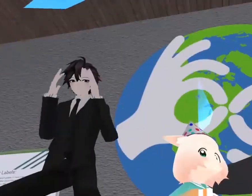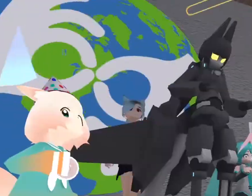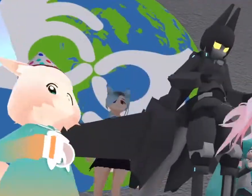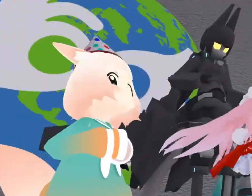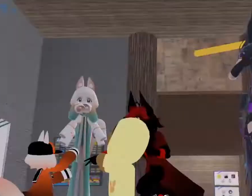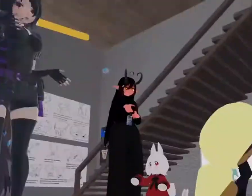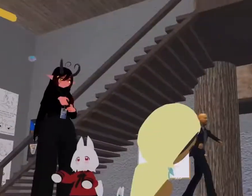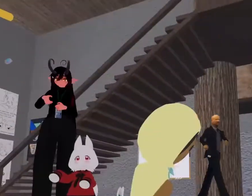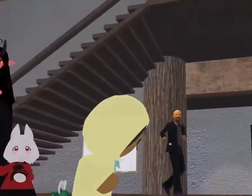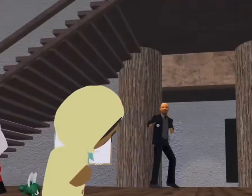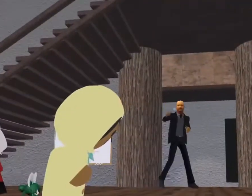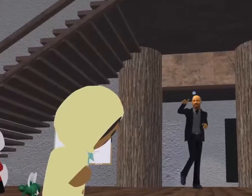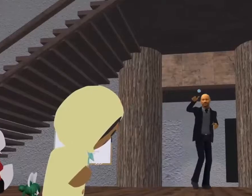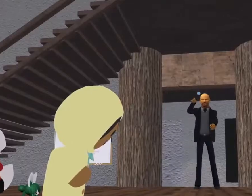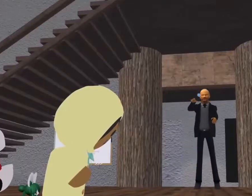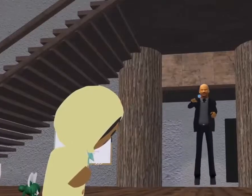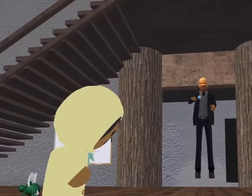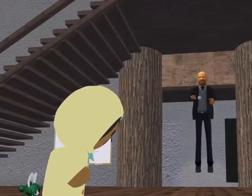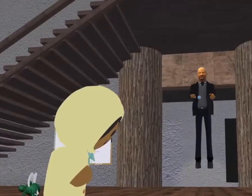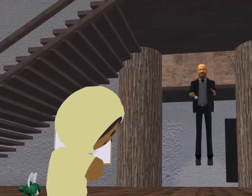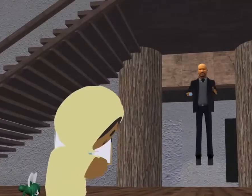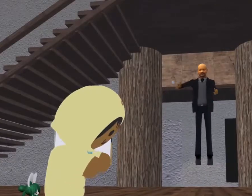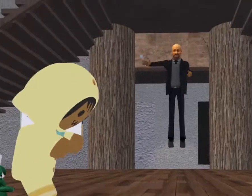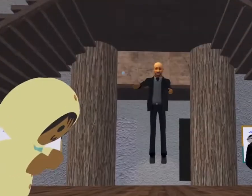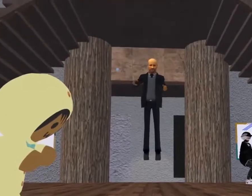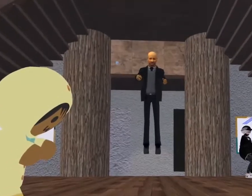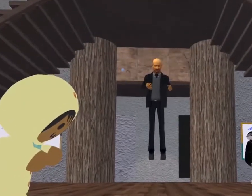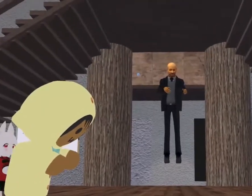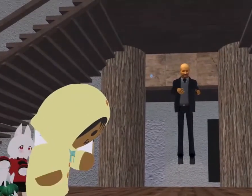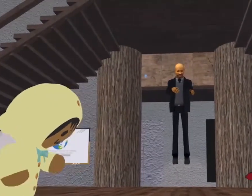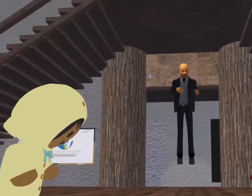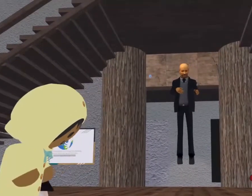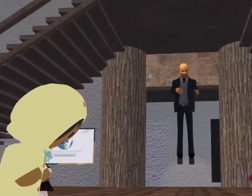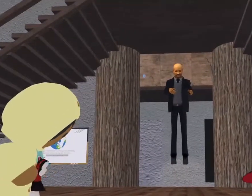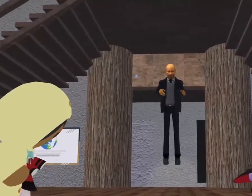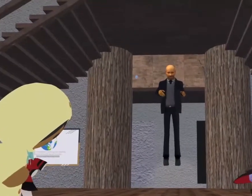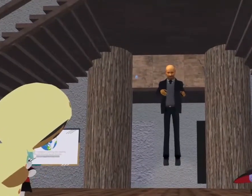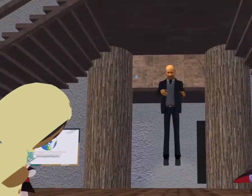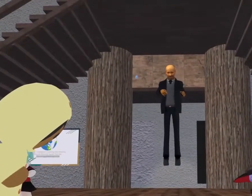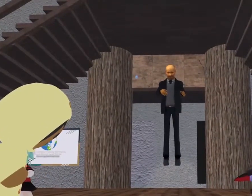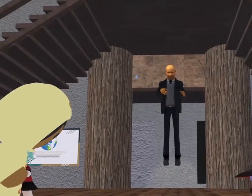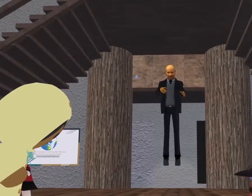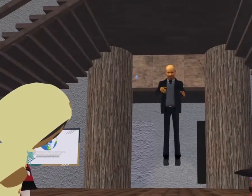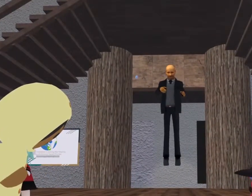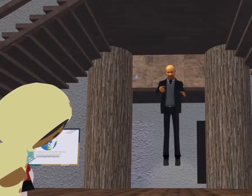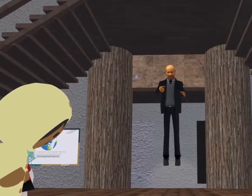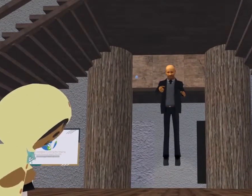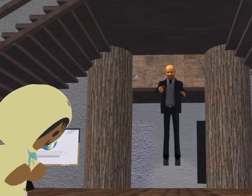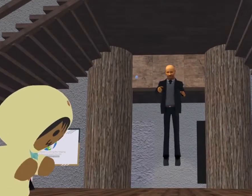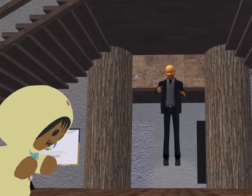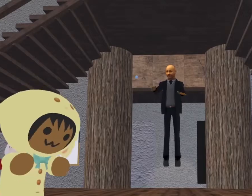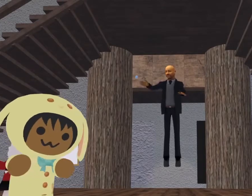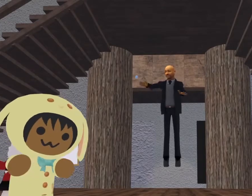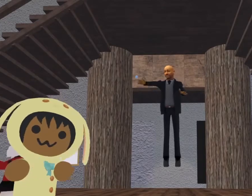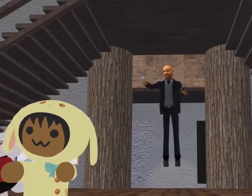You No, click you don't on have the them. Domino's one? So open your menu and then click on them, and on the far right it should say clone public